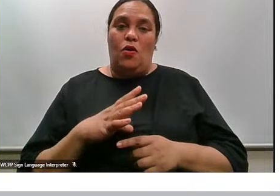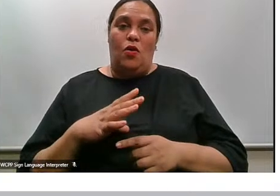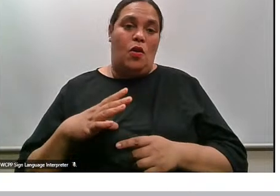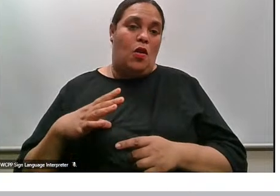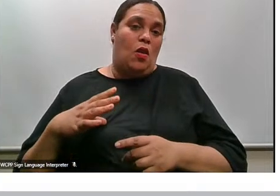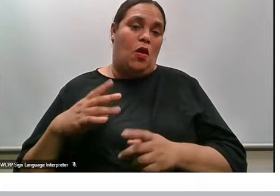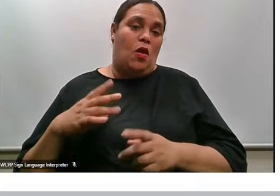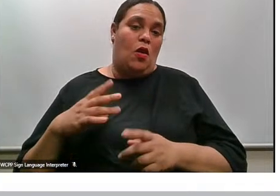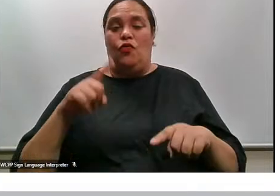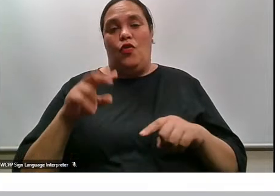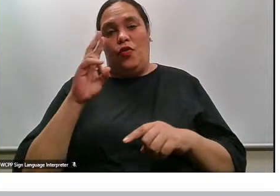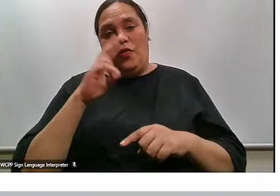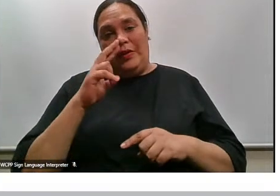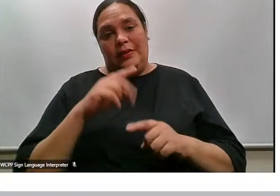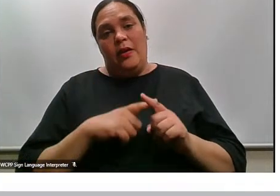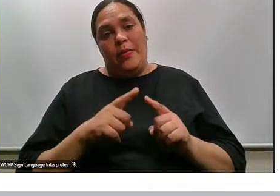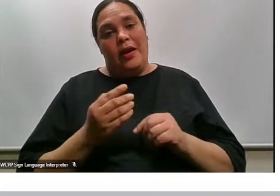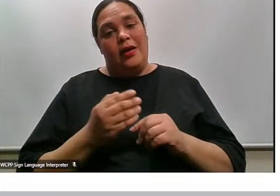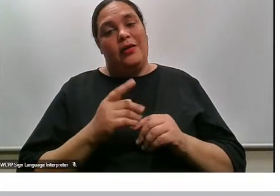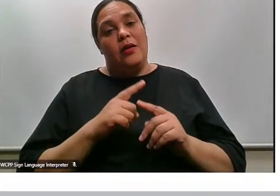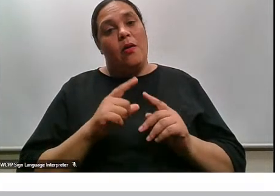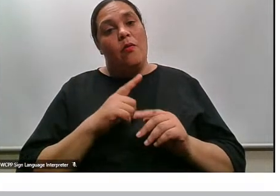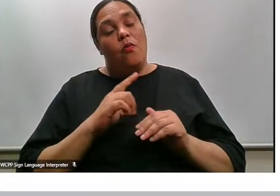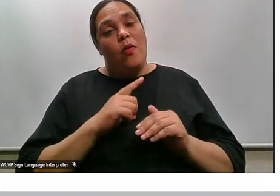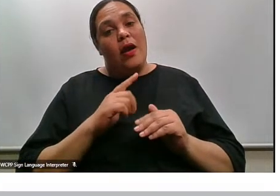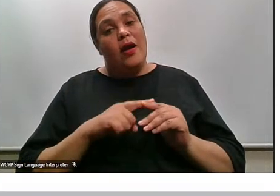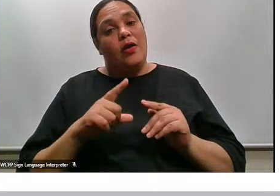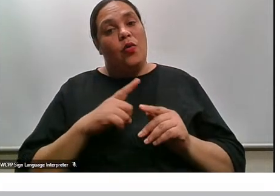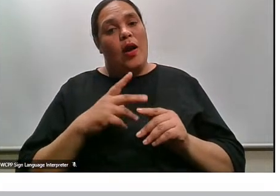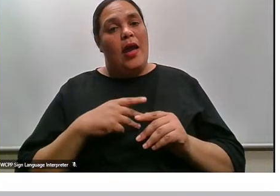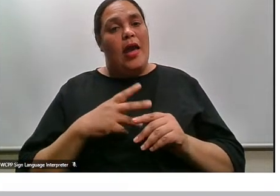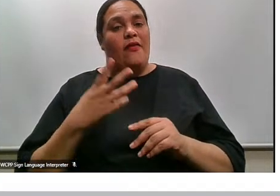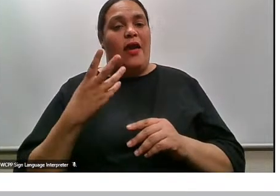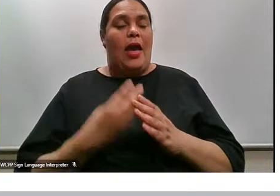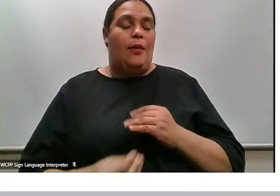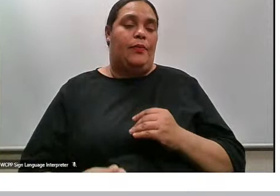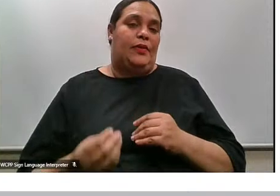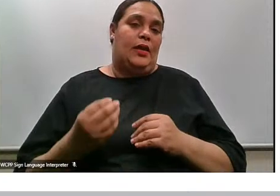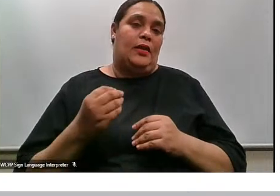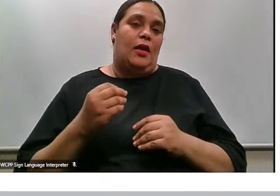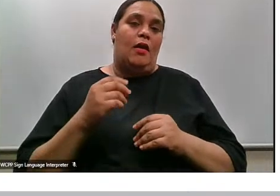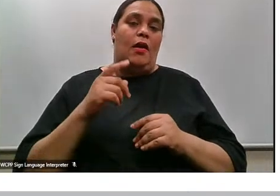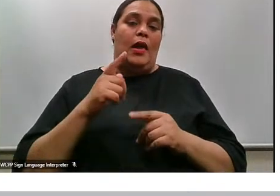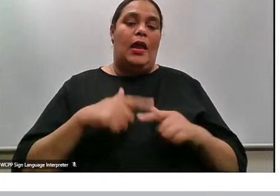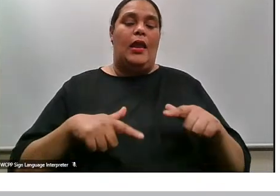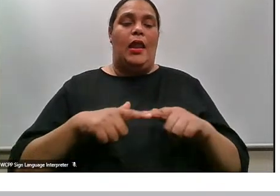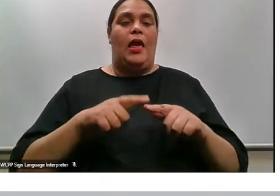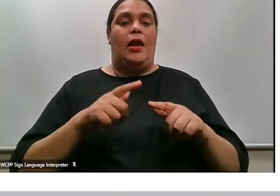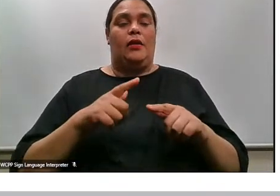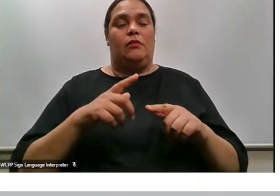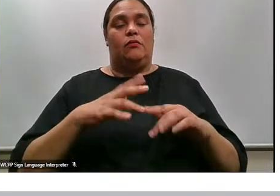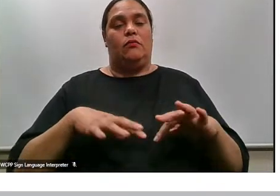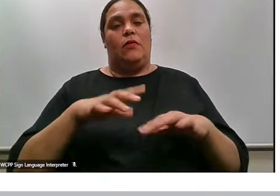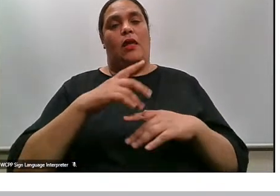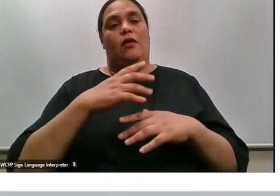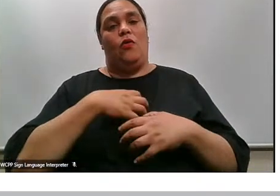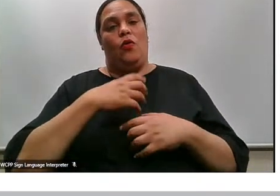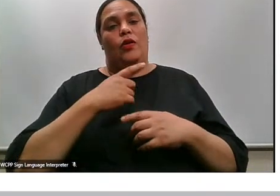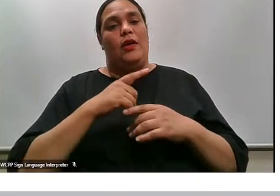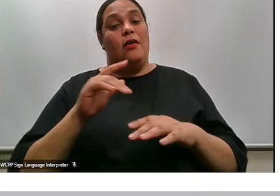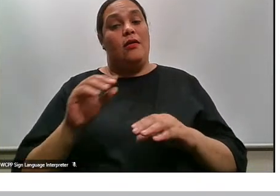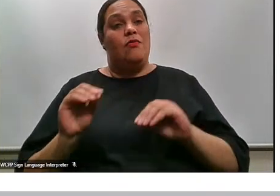various reasons, but primarily because we had an absent landlord. The landlord was already living